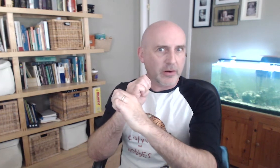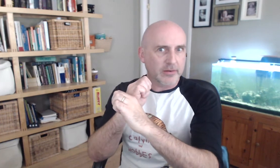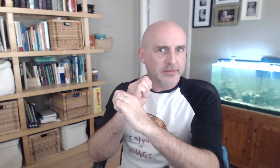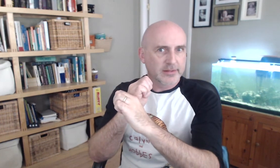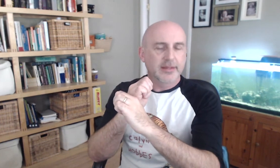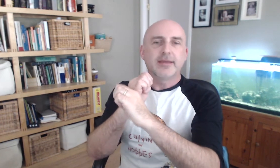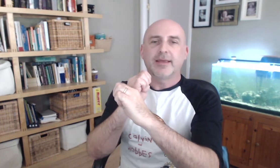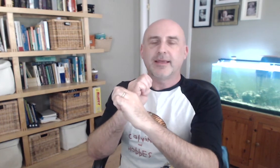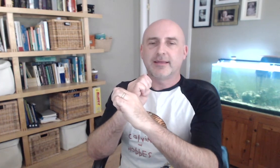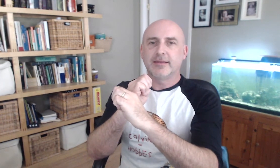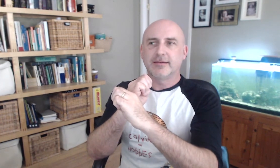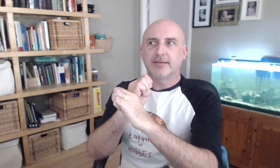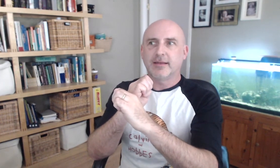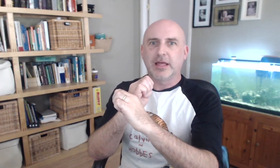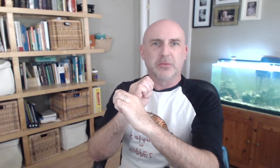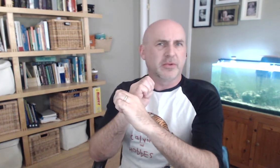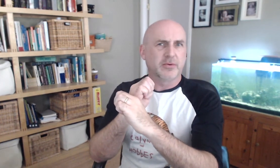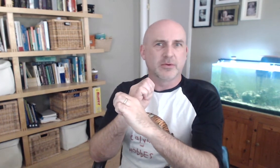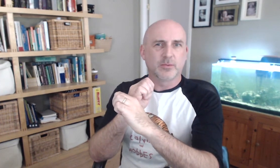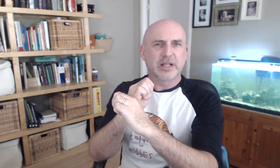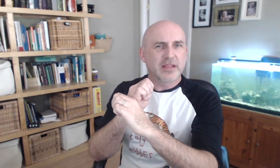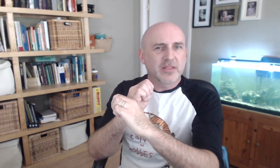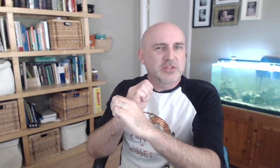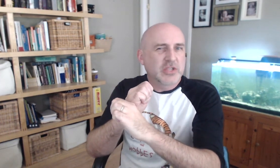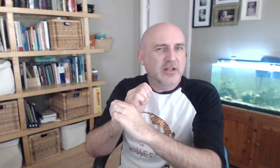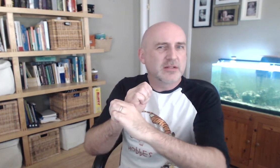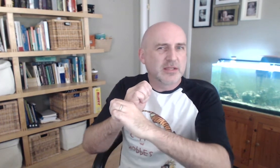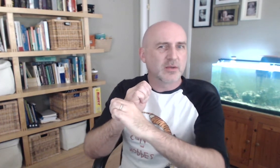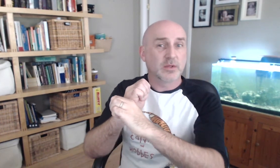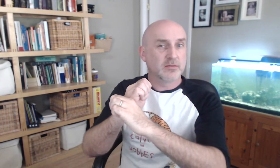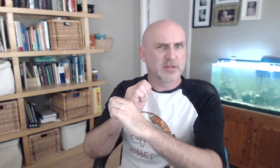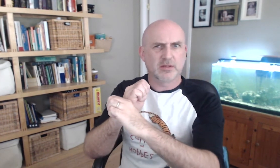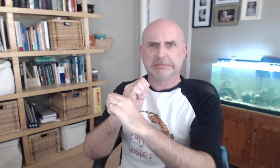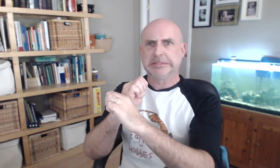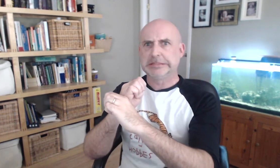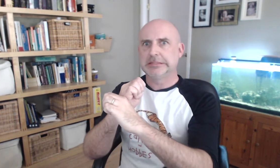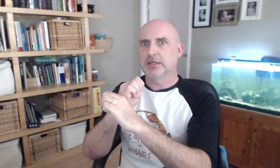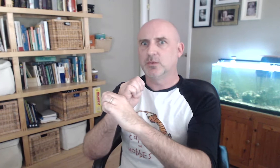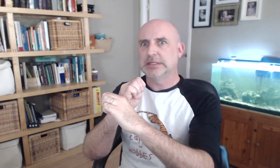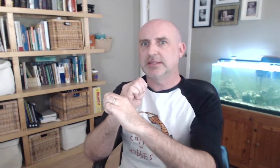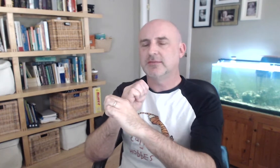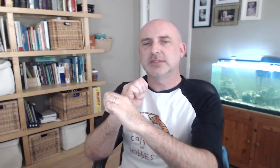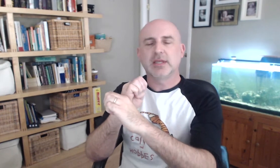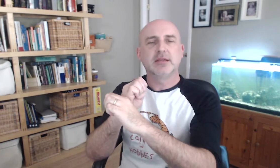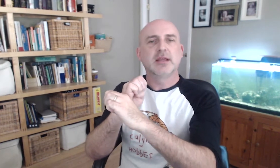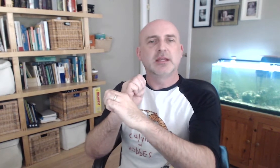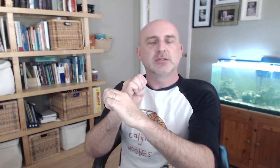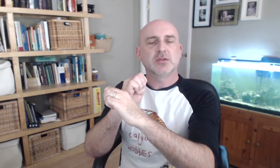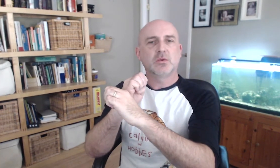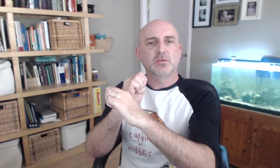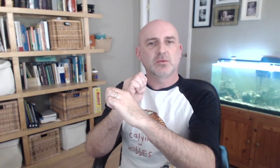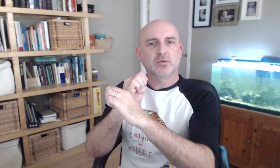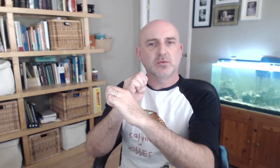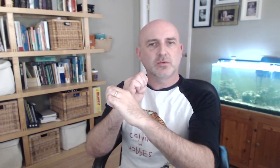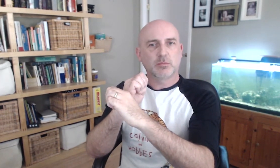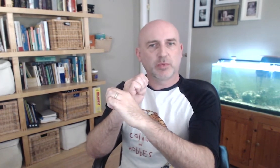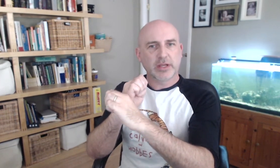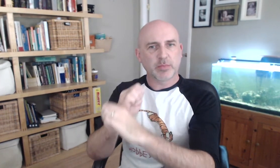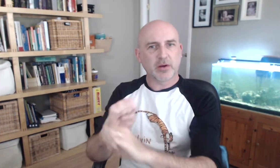apart, and I don't know, you're wiggling the shell to get rid of the gooey stuff inside. So break apart